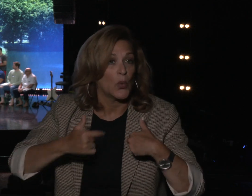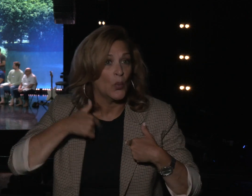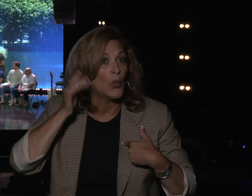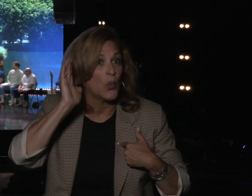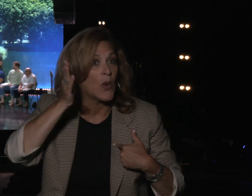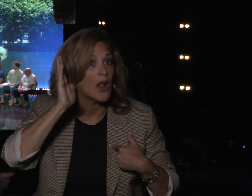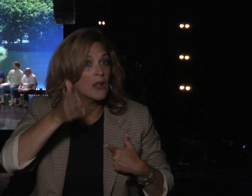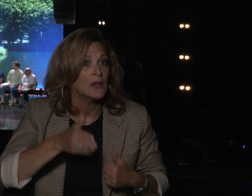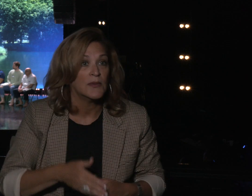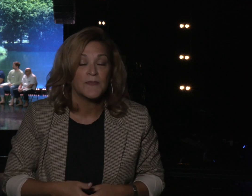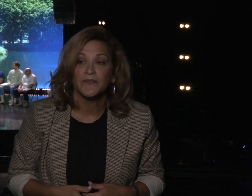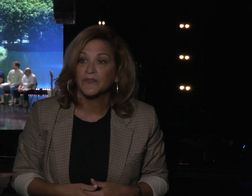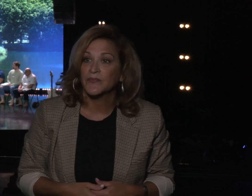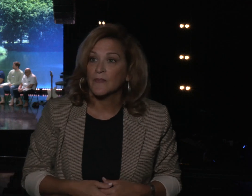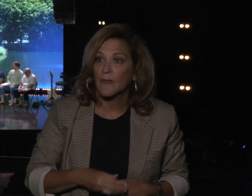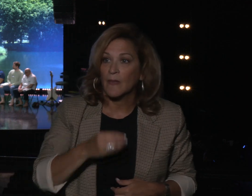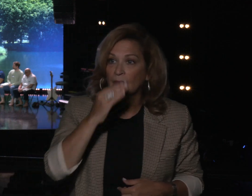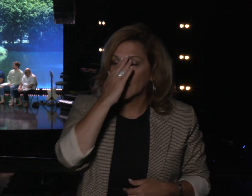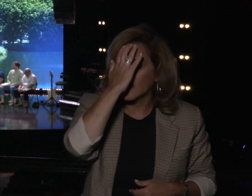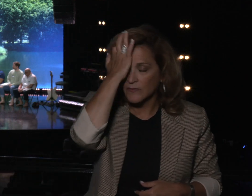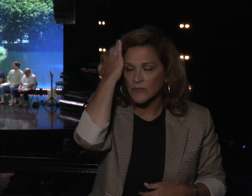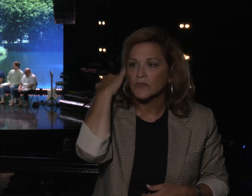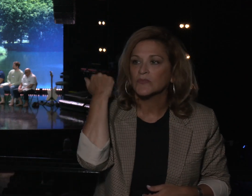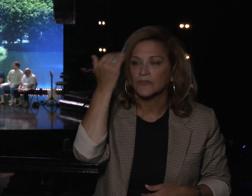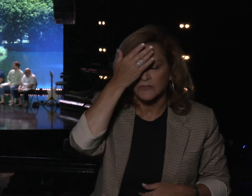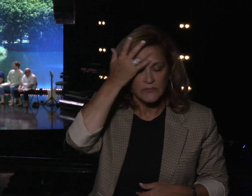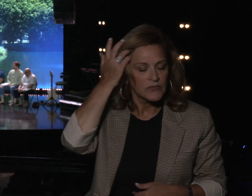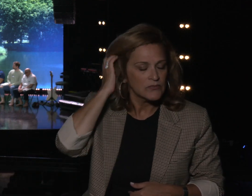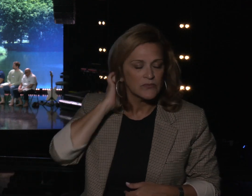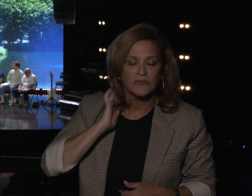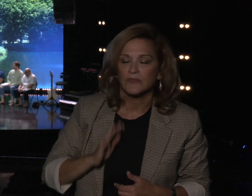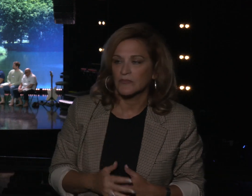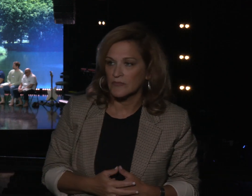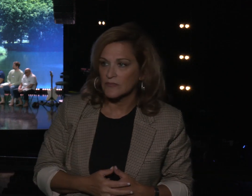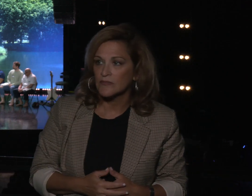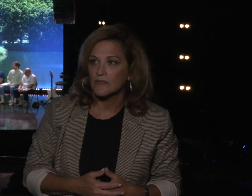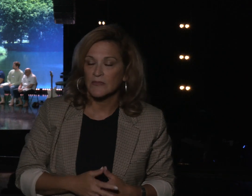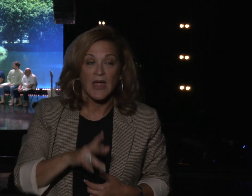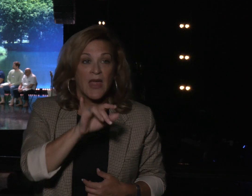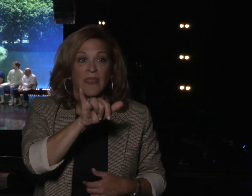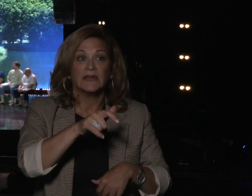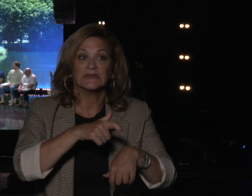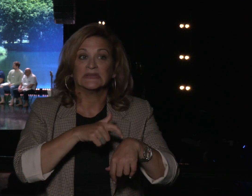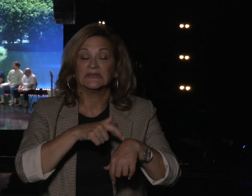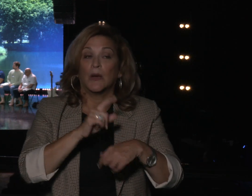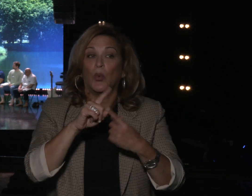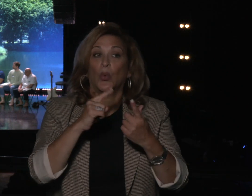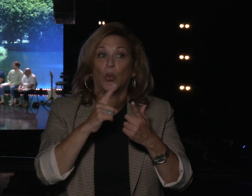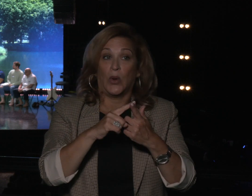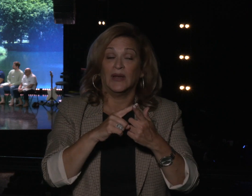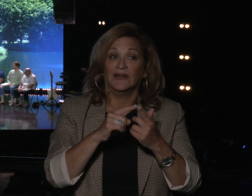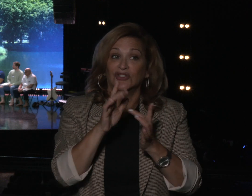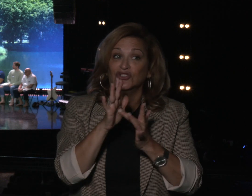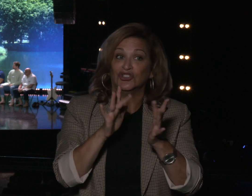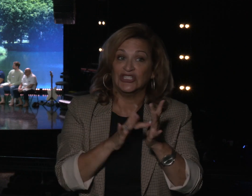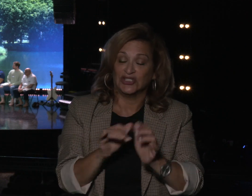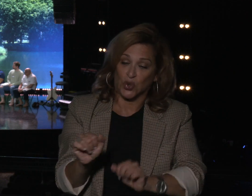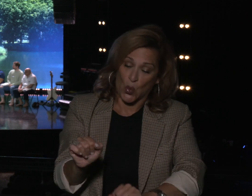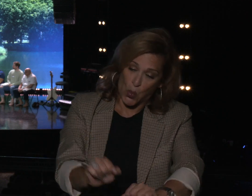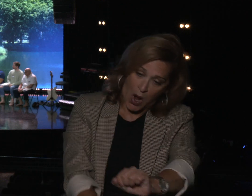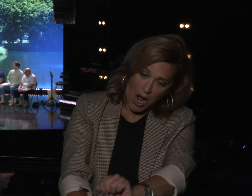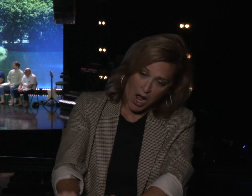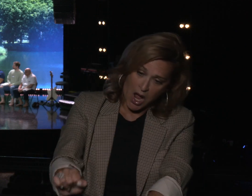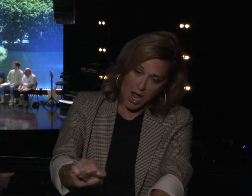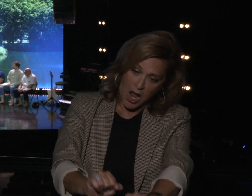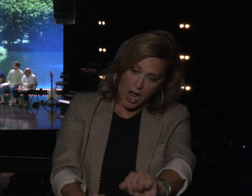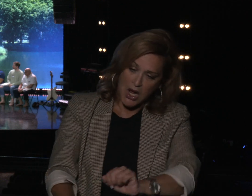This is a moment where Jesus actually washes his betrayer's feet, who in